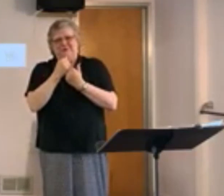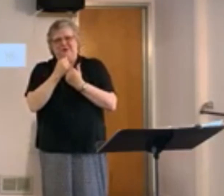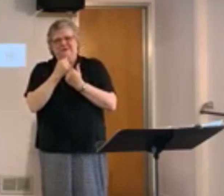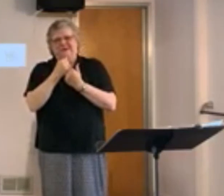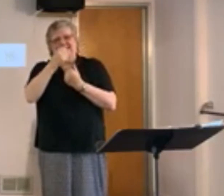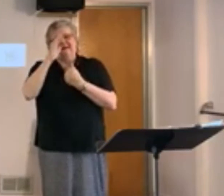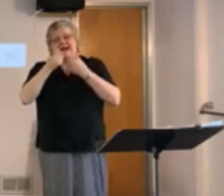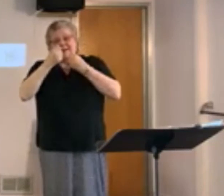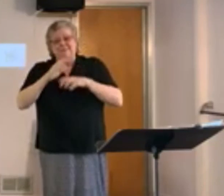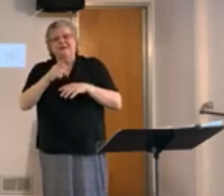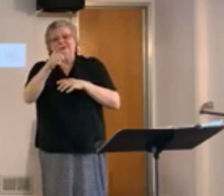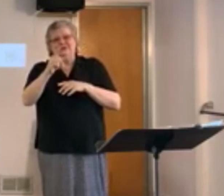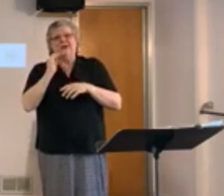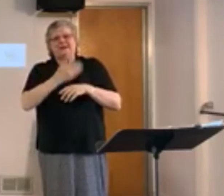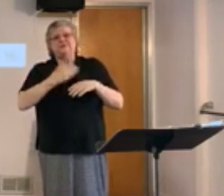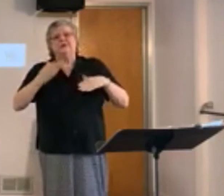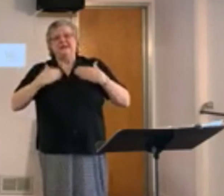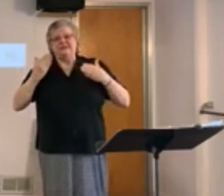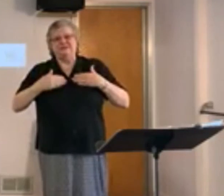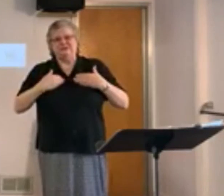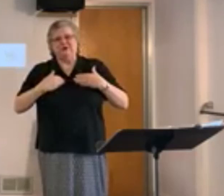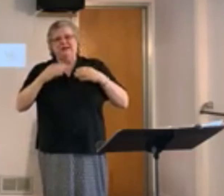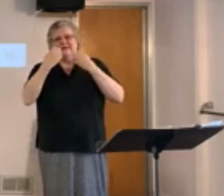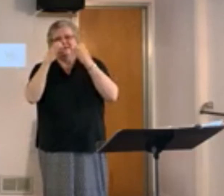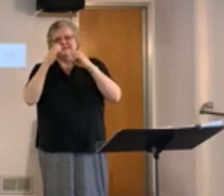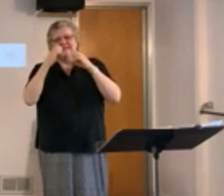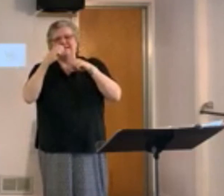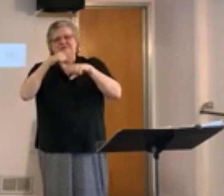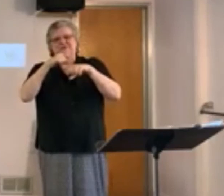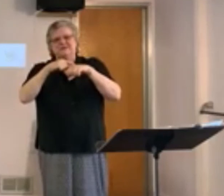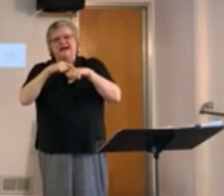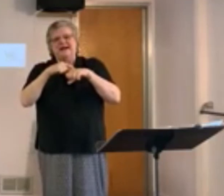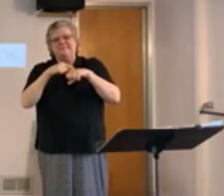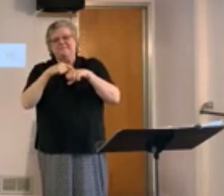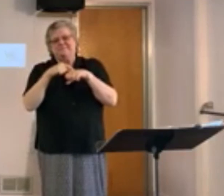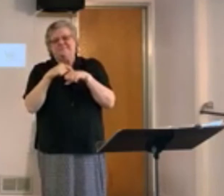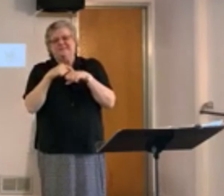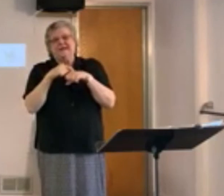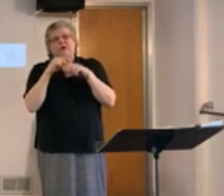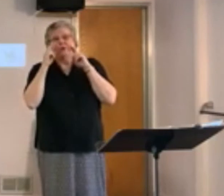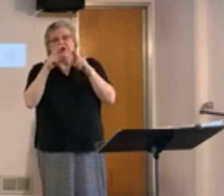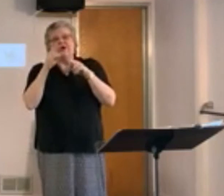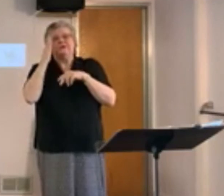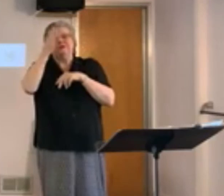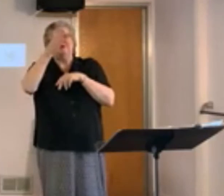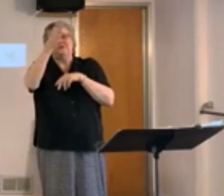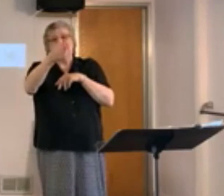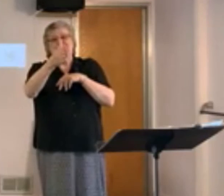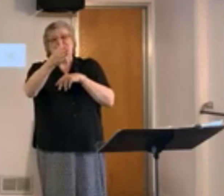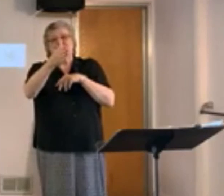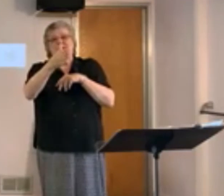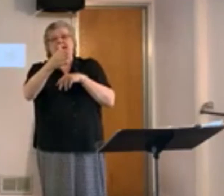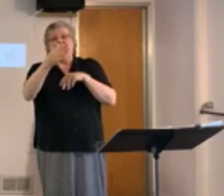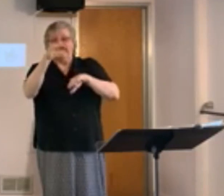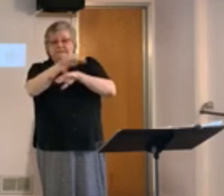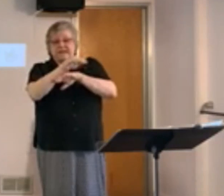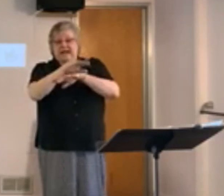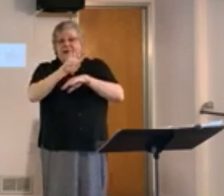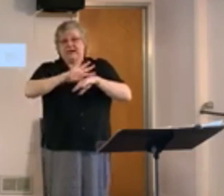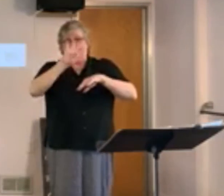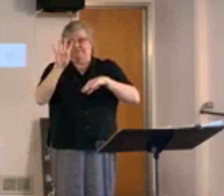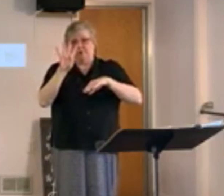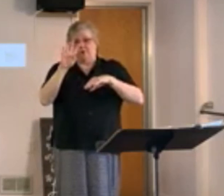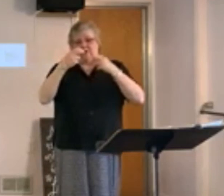And God bless you as we enjoy this Easter afterglow and look forward to the egg hunt tonight.